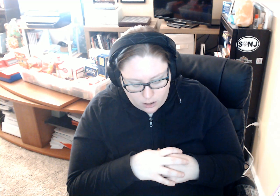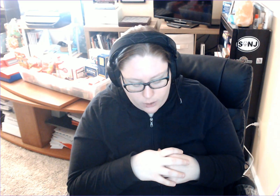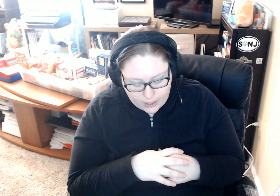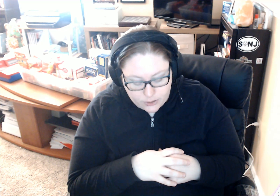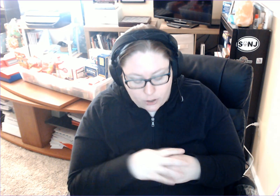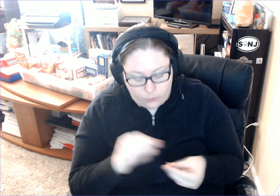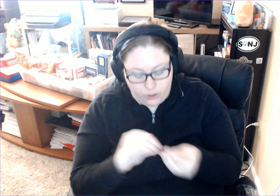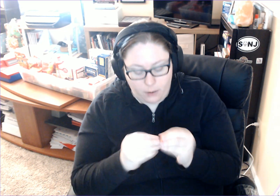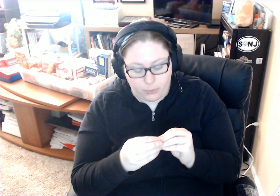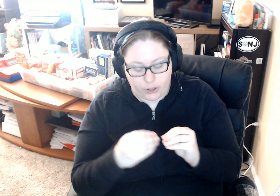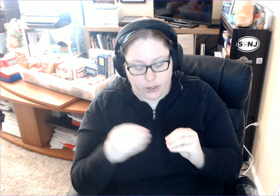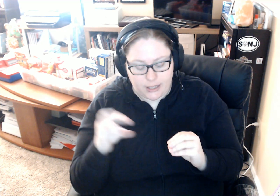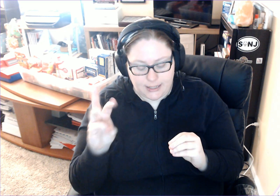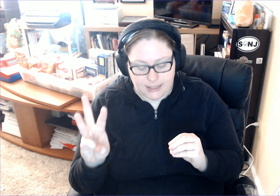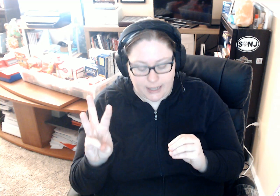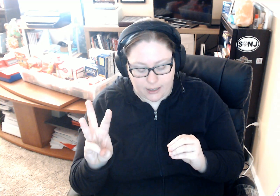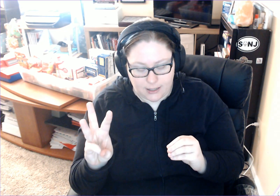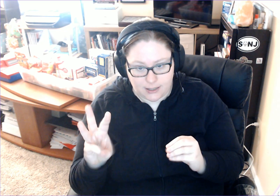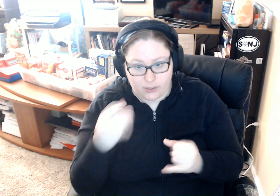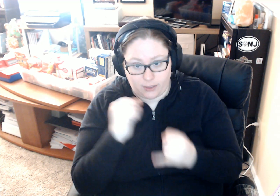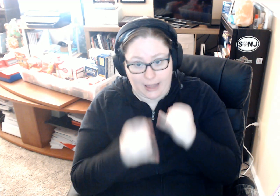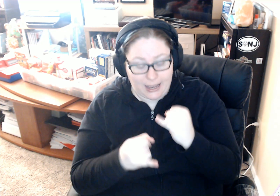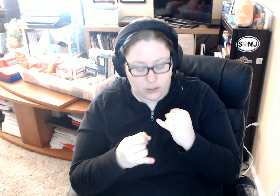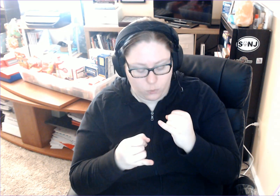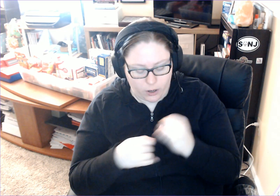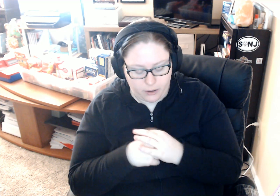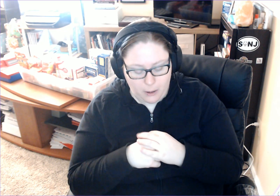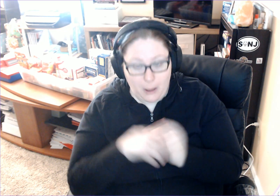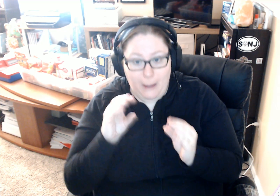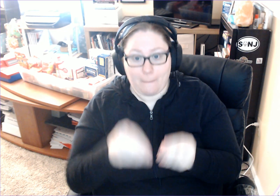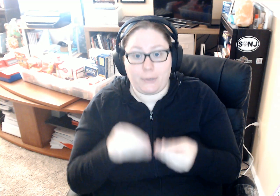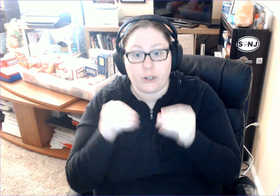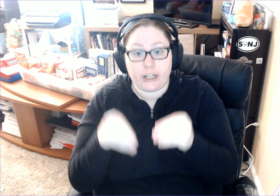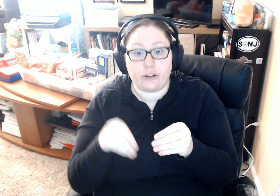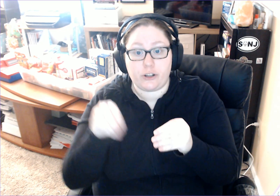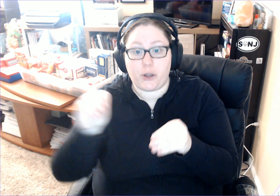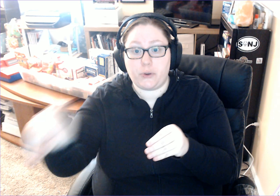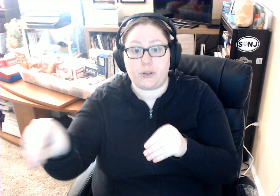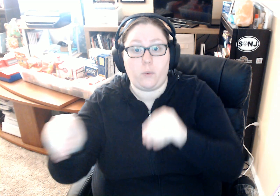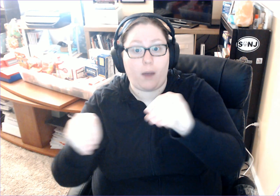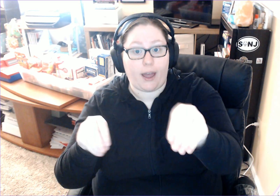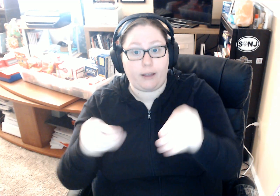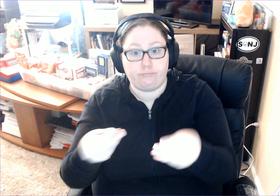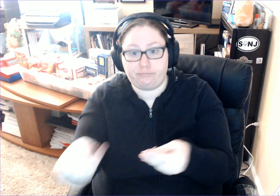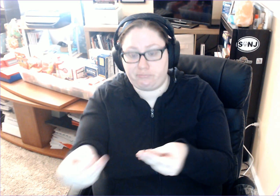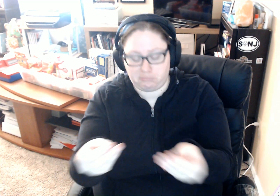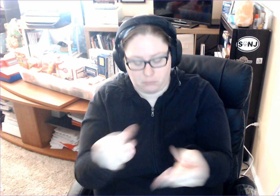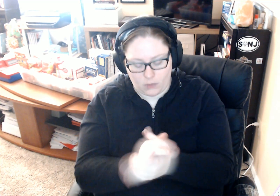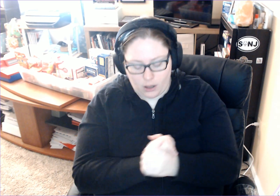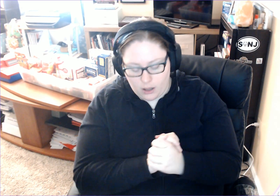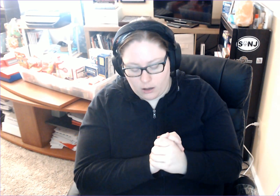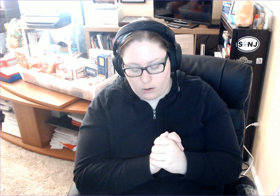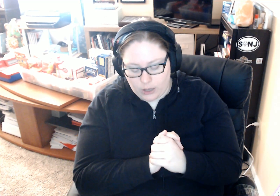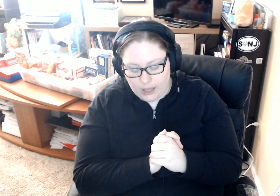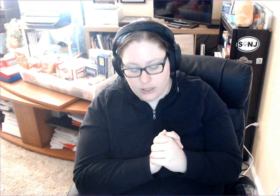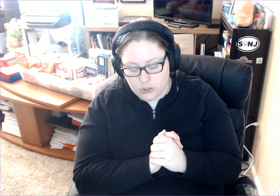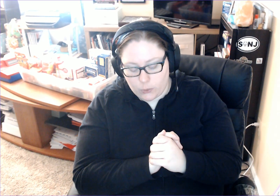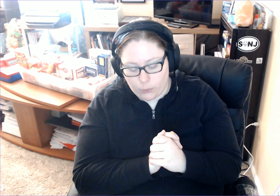so number 6, the last one, putting your clothes away. Okay, so